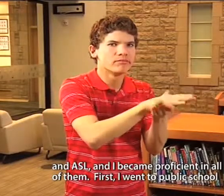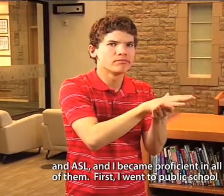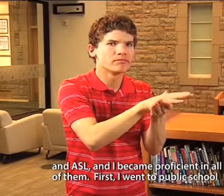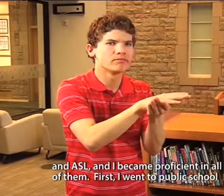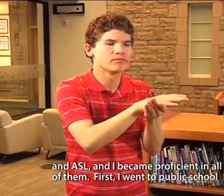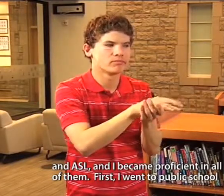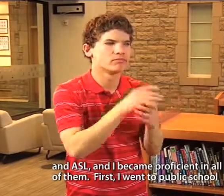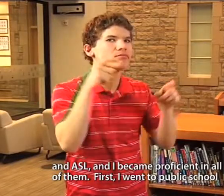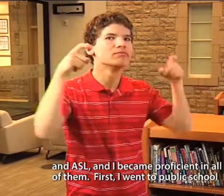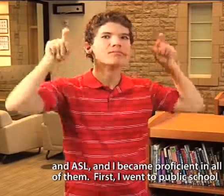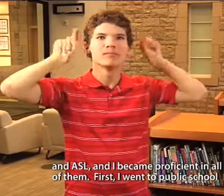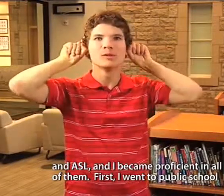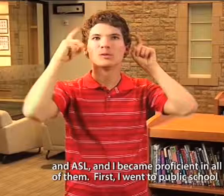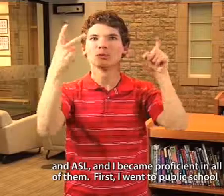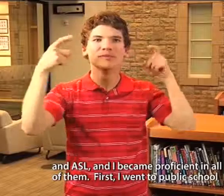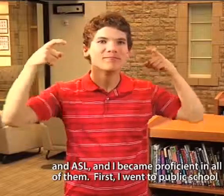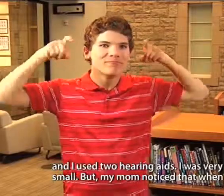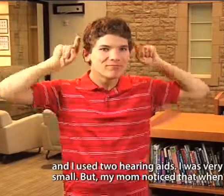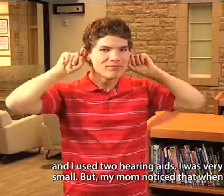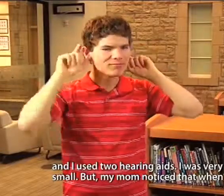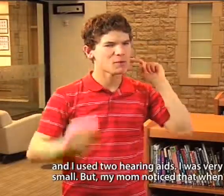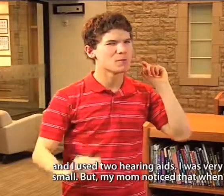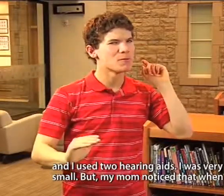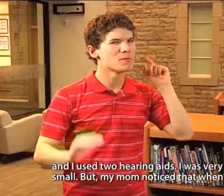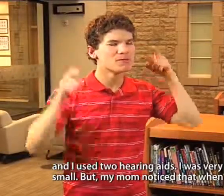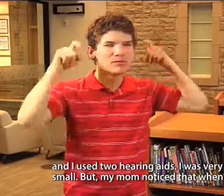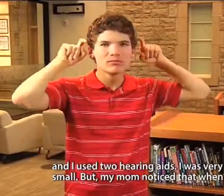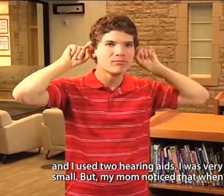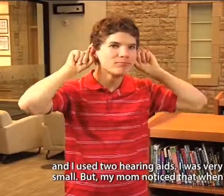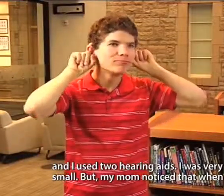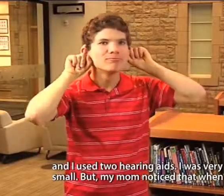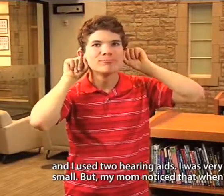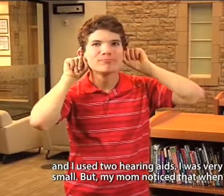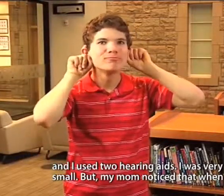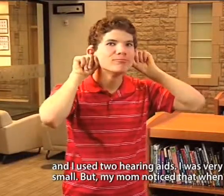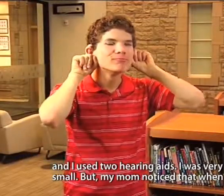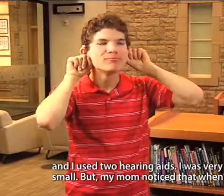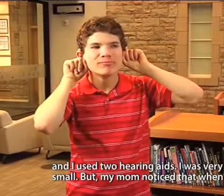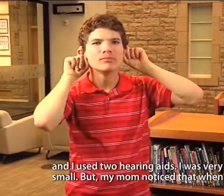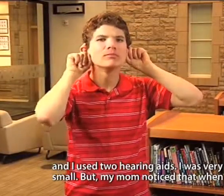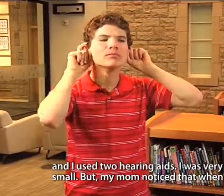First, I went to public school, and I used 2 hearing aids. I was very small.